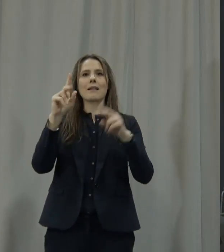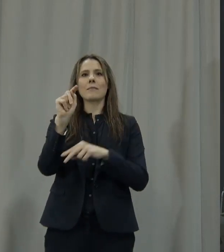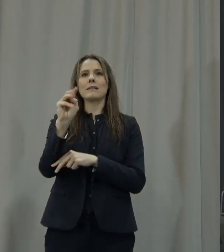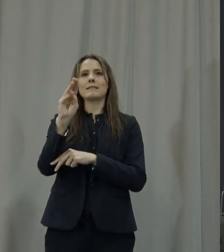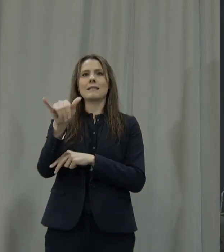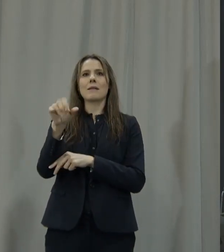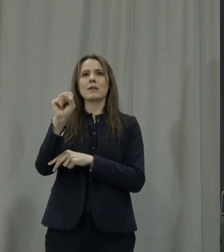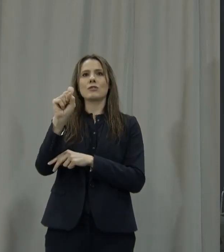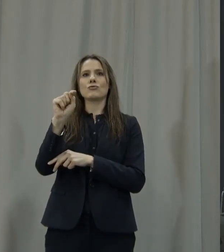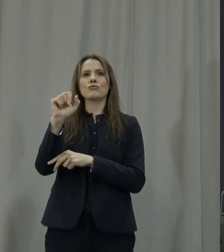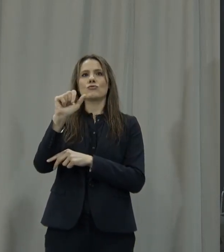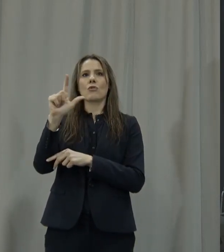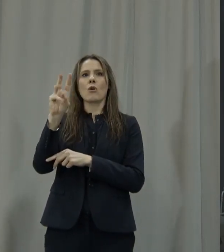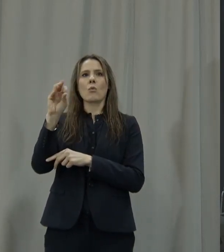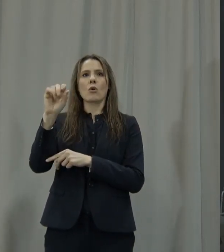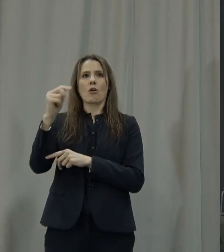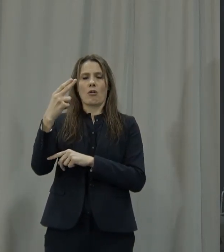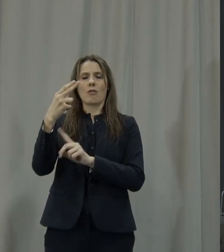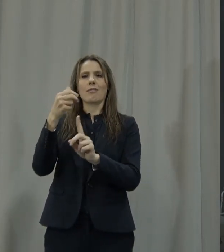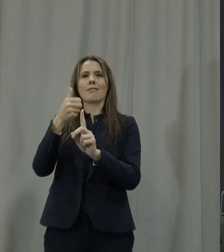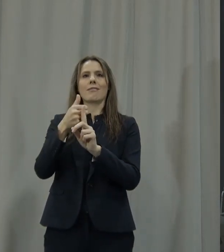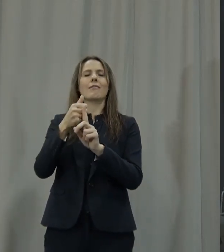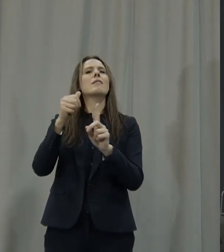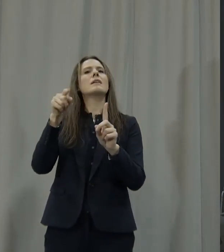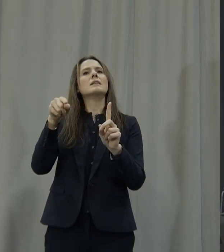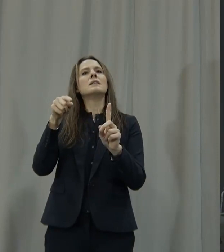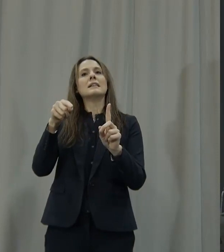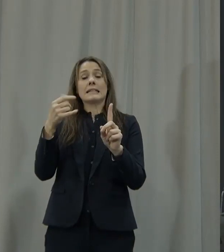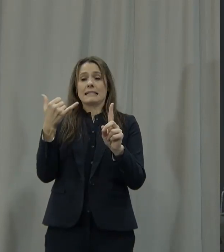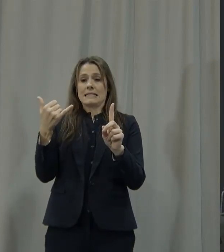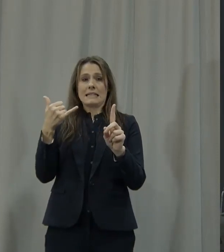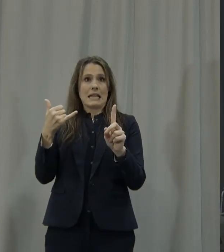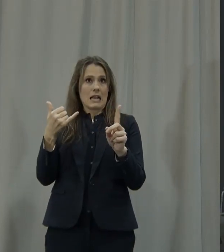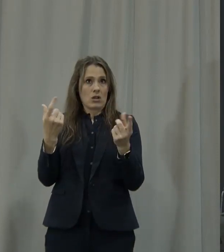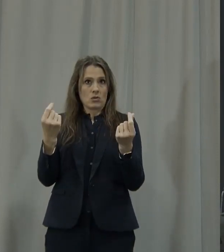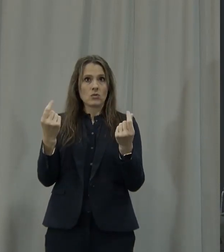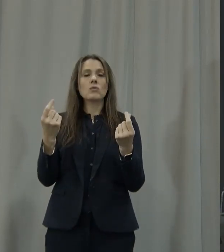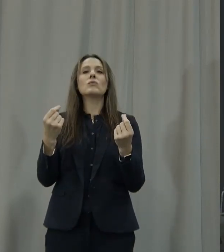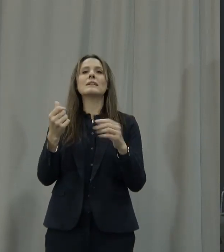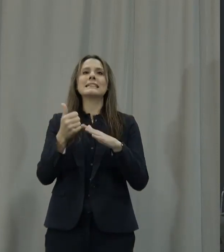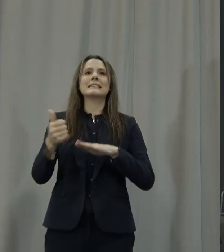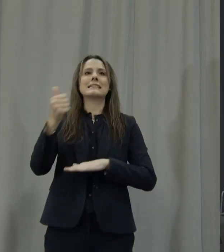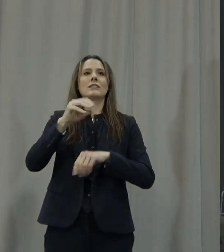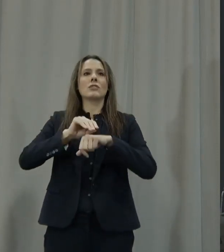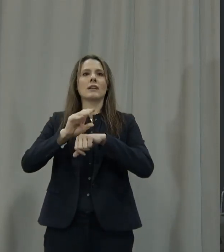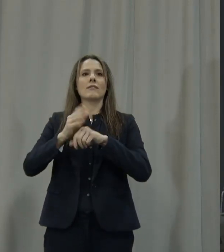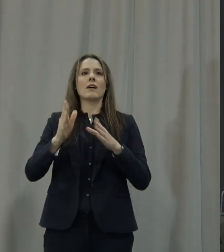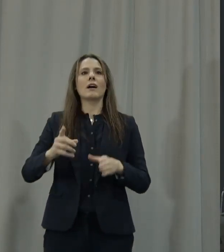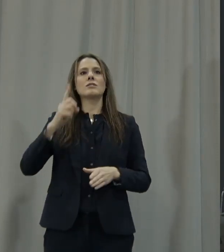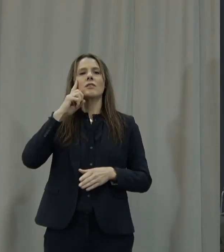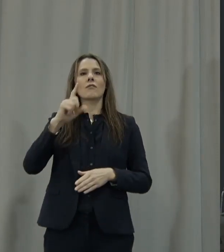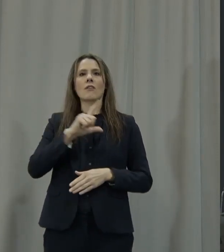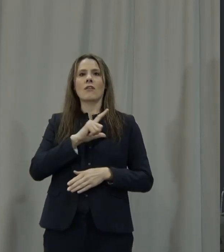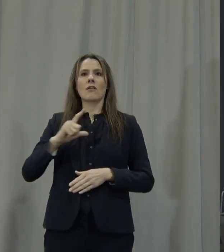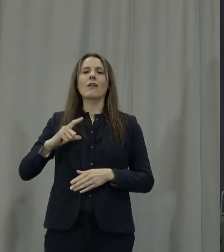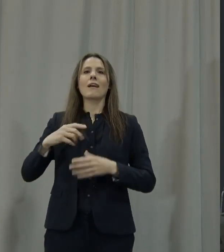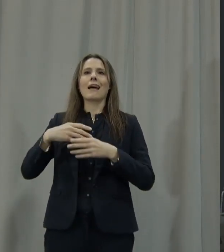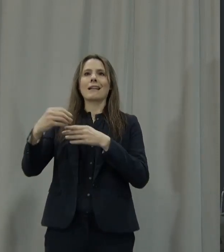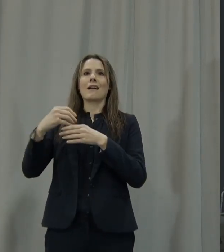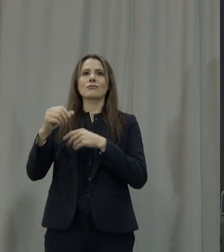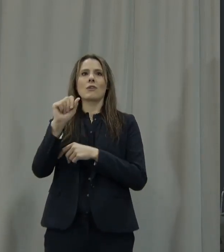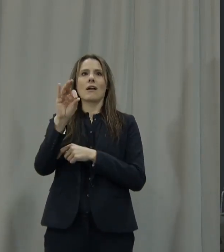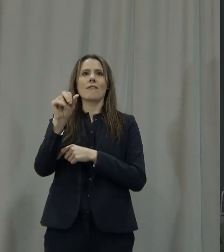Stallworth. Thomas Stallworth currently serves as Senior Advisor for Legislative and External Affairs